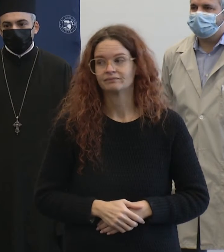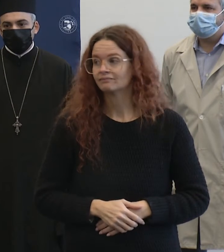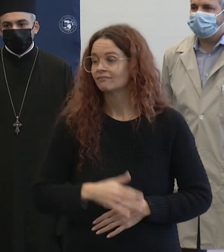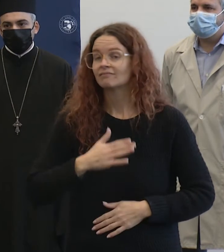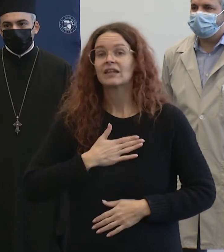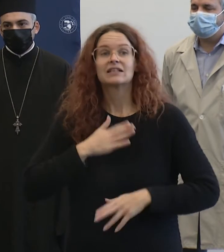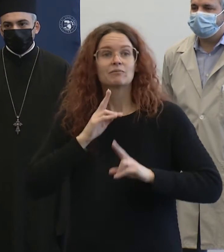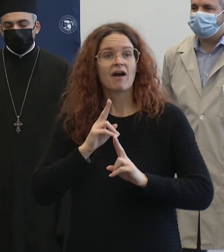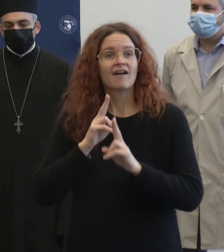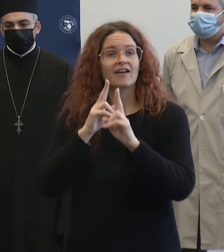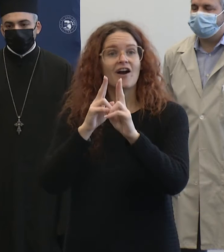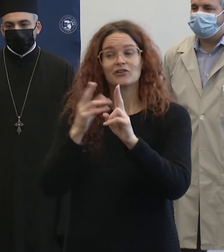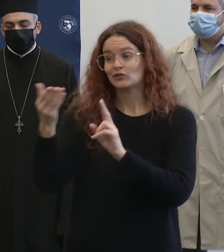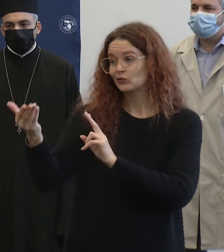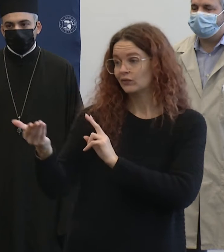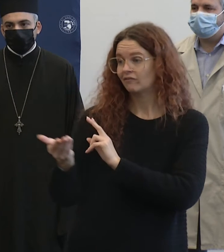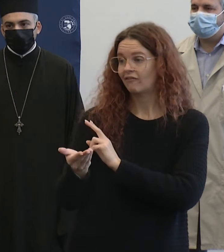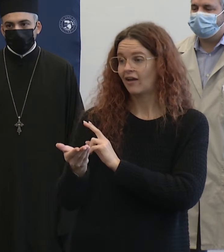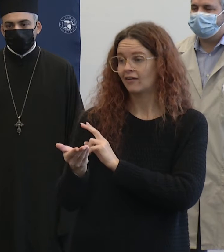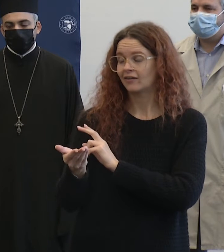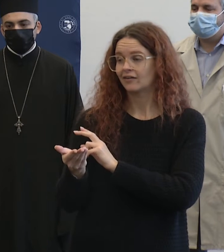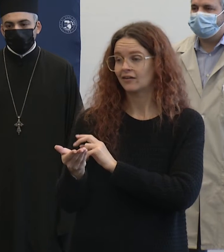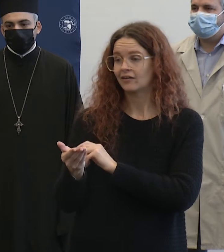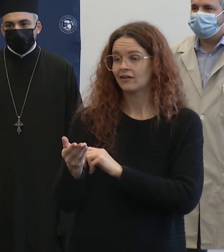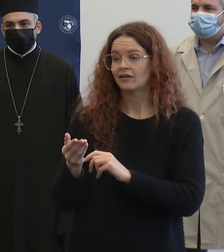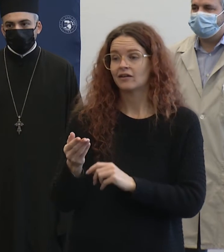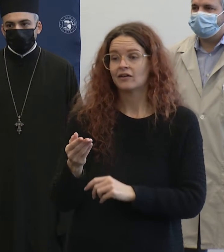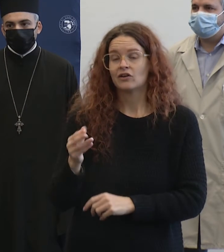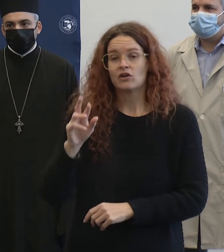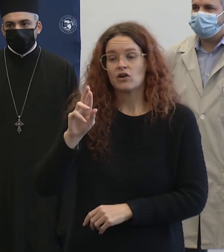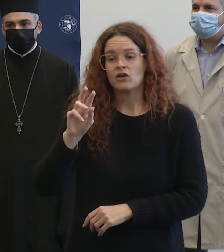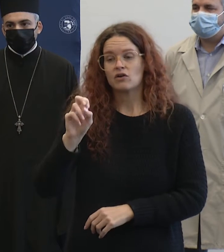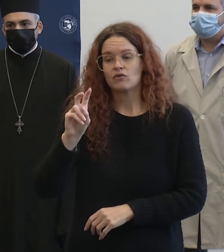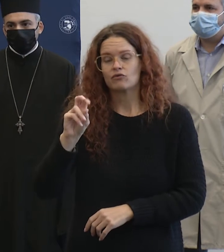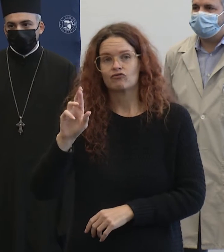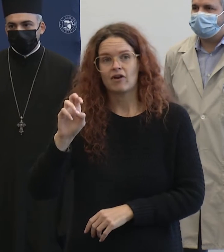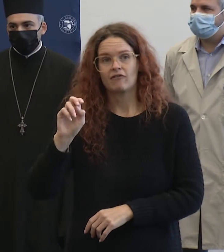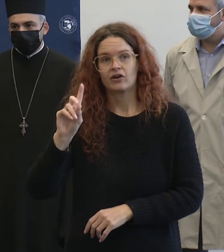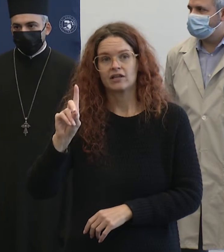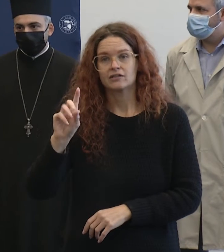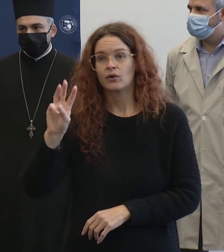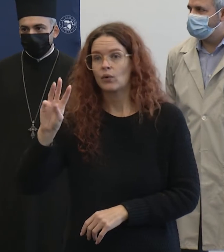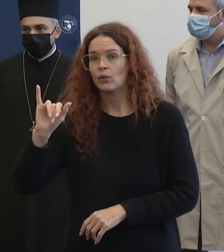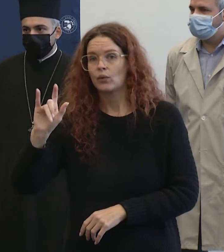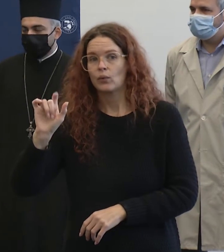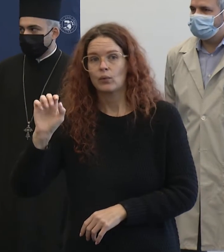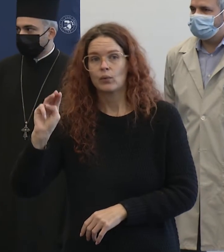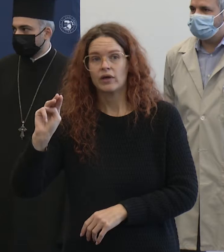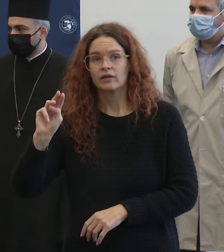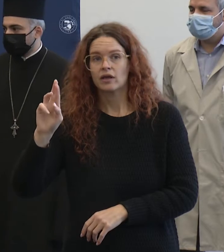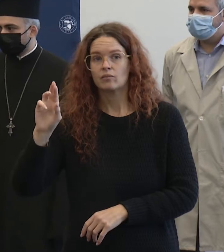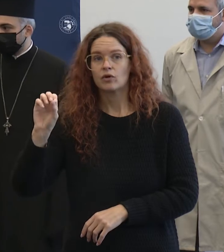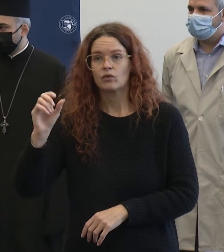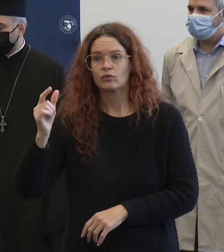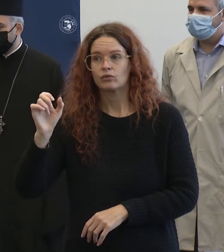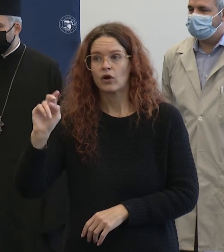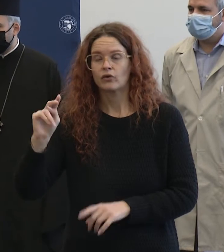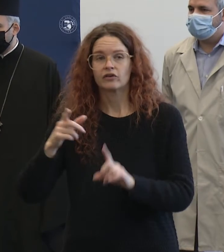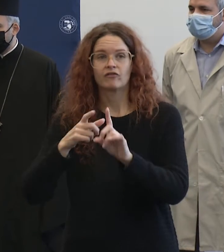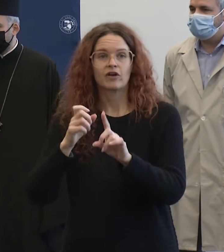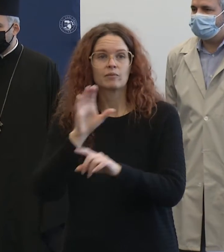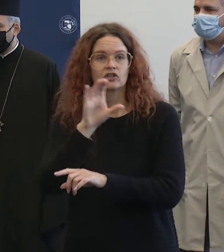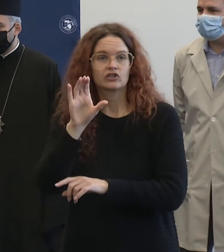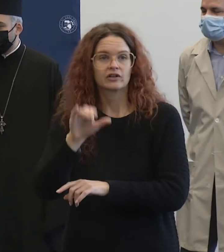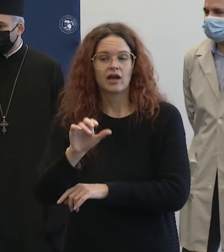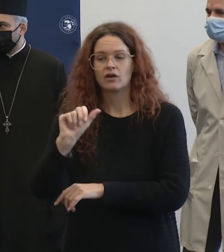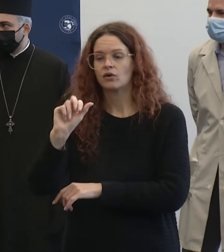It's my honor to invite Reverend William Grogan from the Chicago